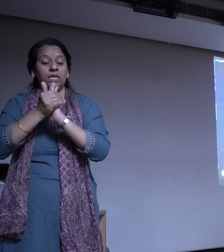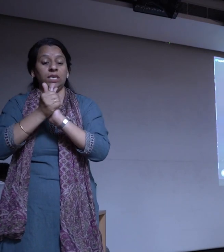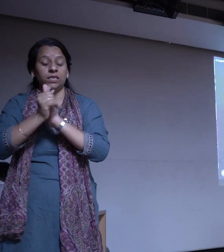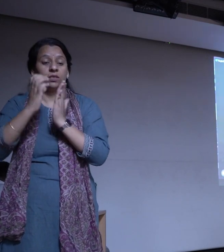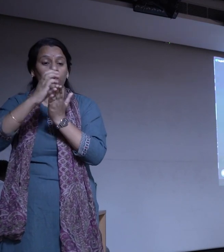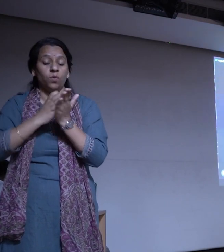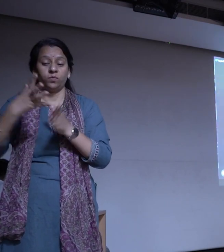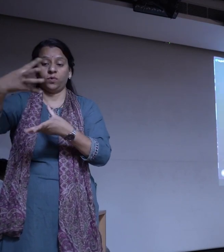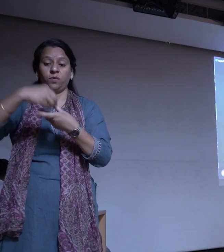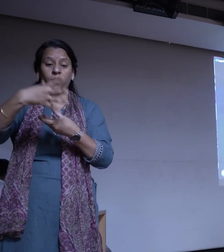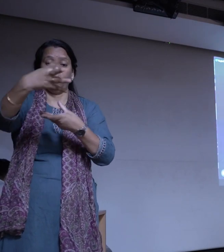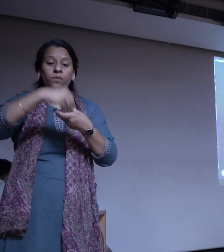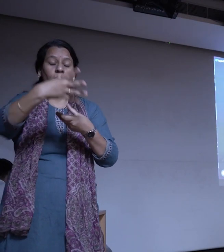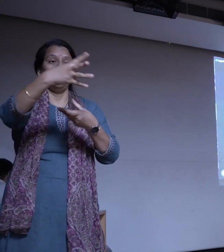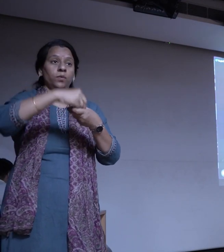en